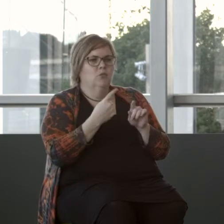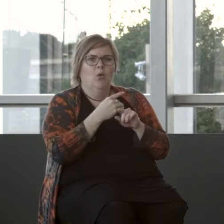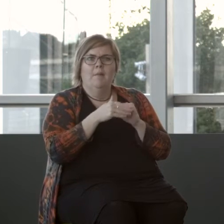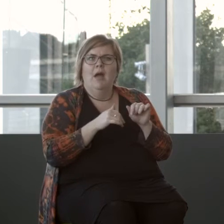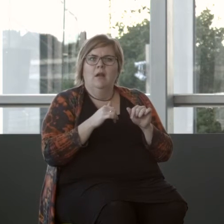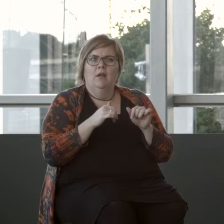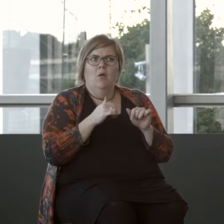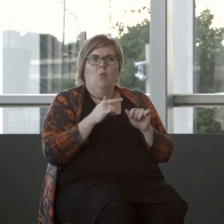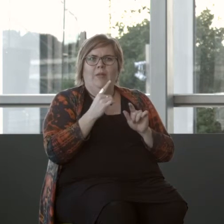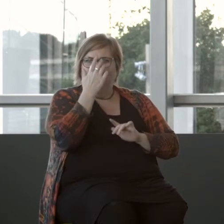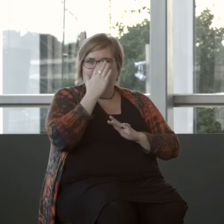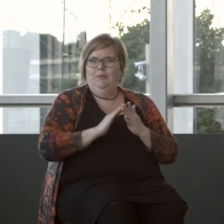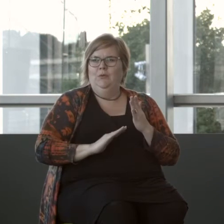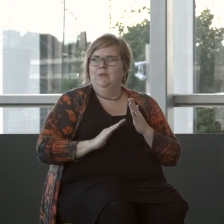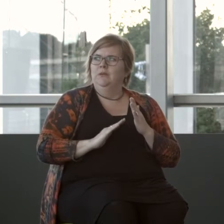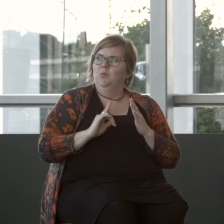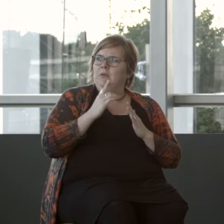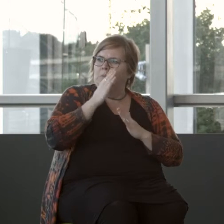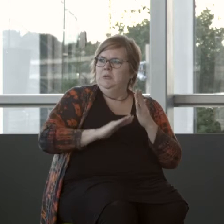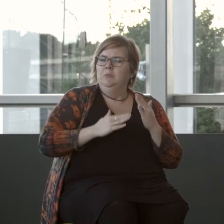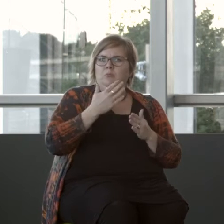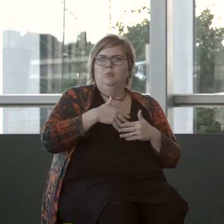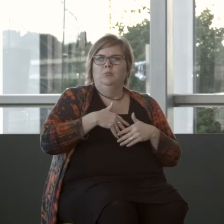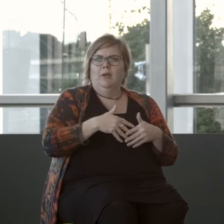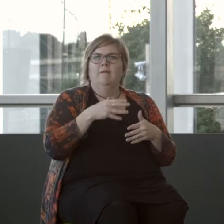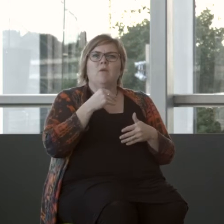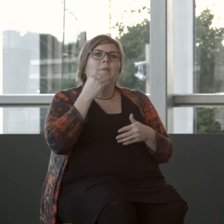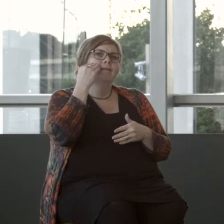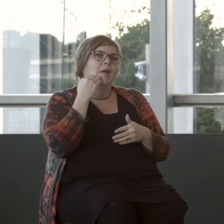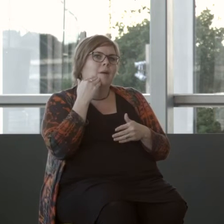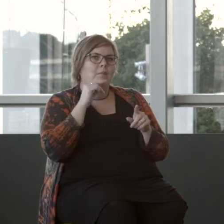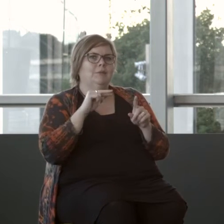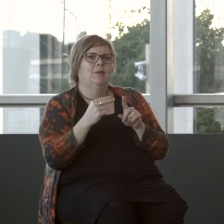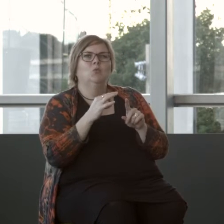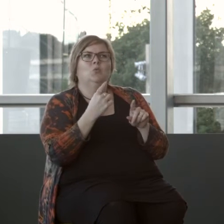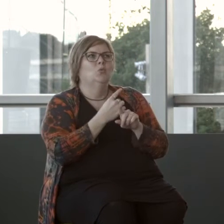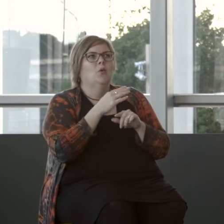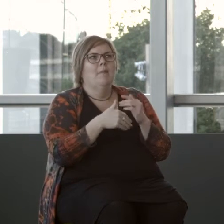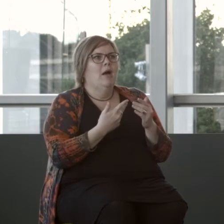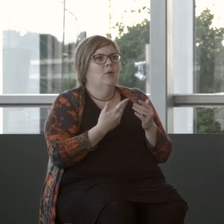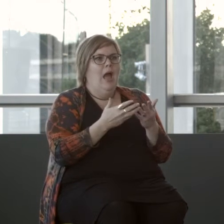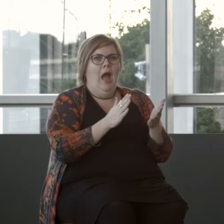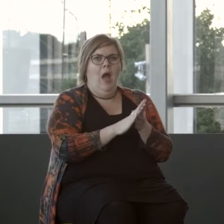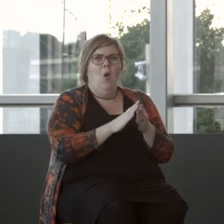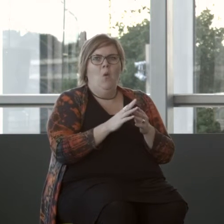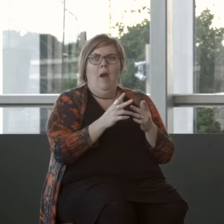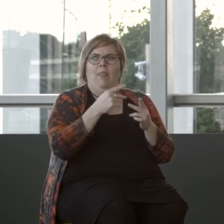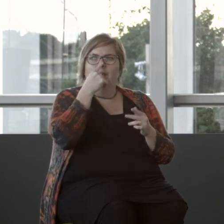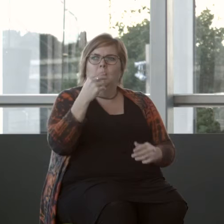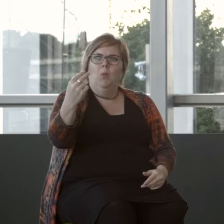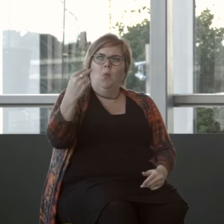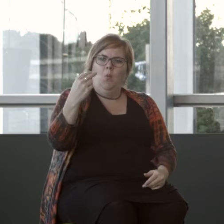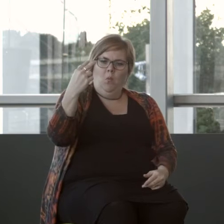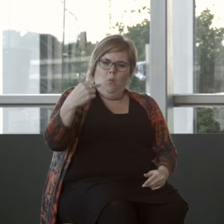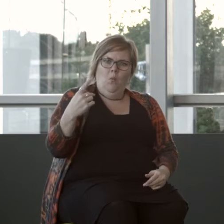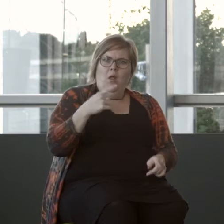the experiential nature of pregnancy from a female perspective rather than talking about the way it looks to other people. And